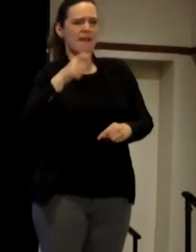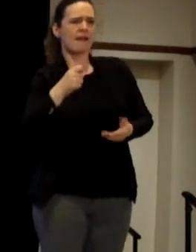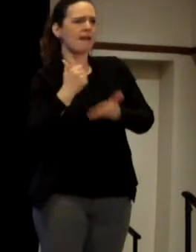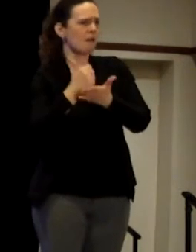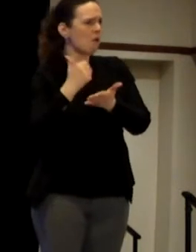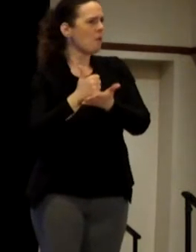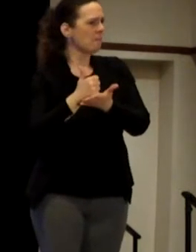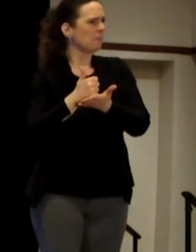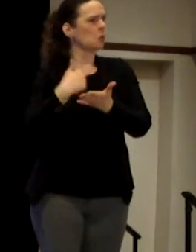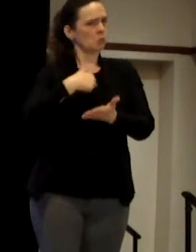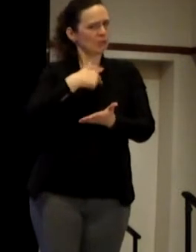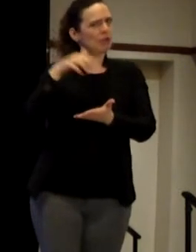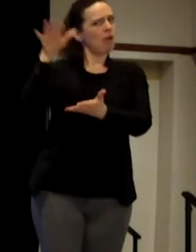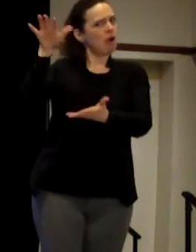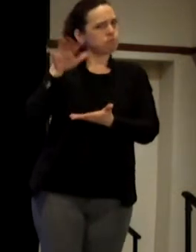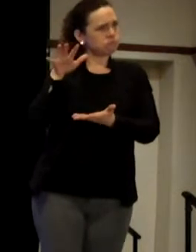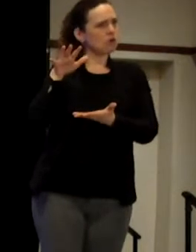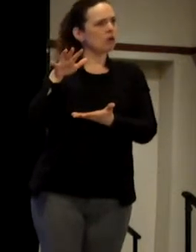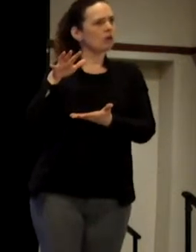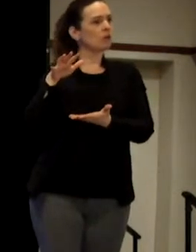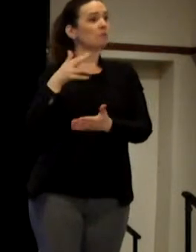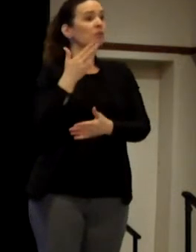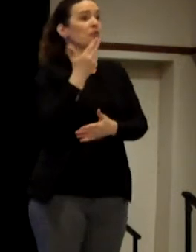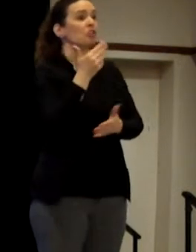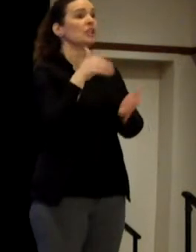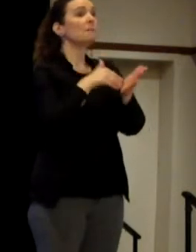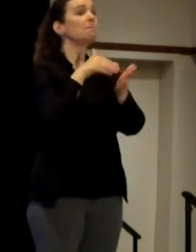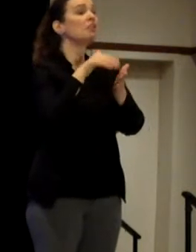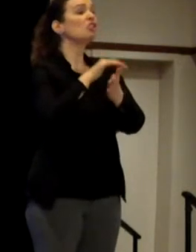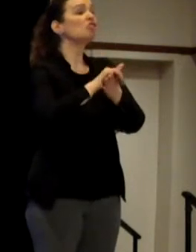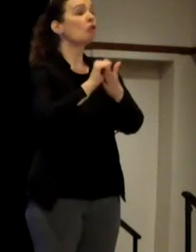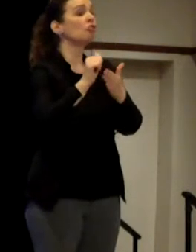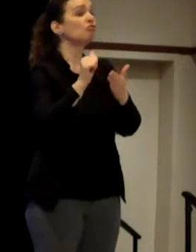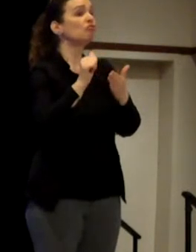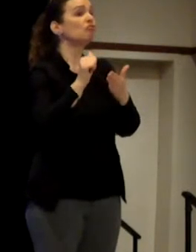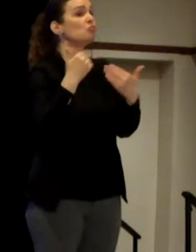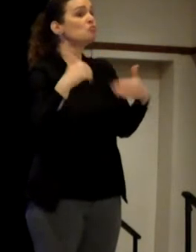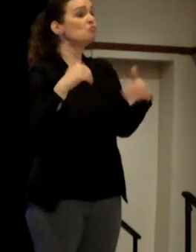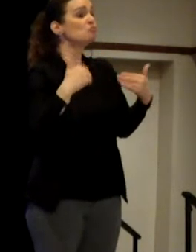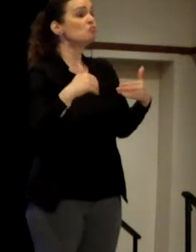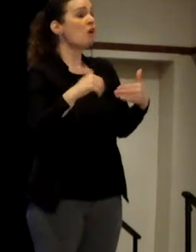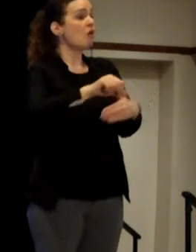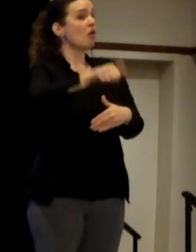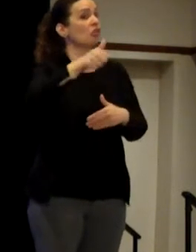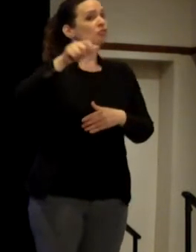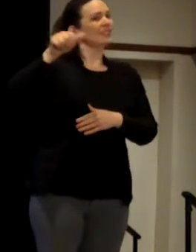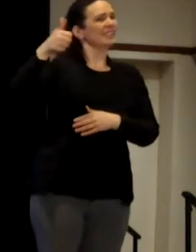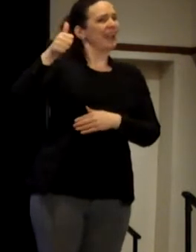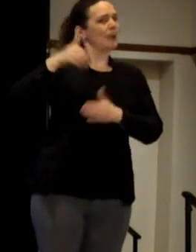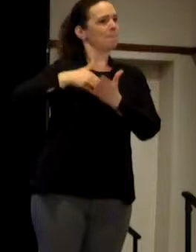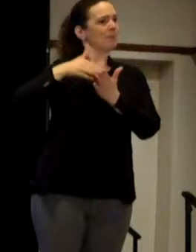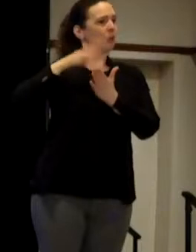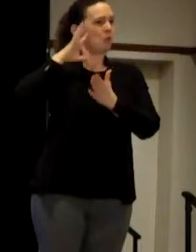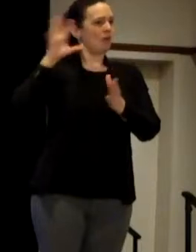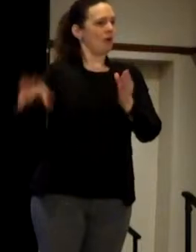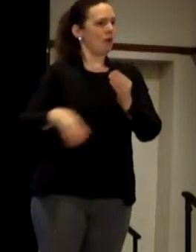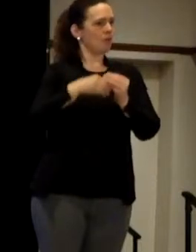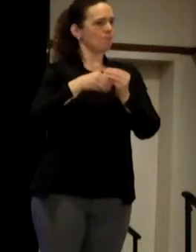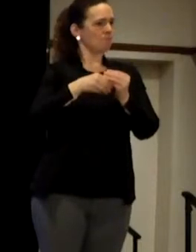received $13 million to date. I think we'll receive another $10 million for this, and we'll partner with the city of Syracuse as